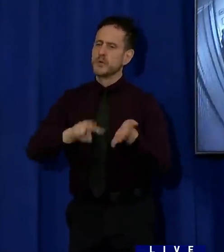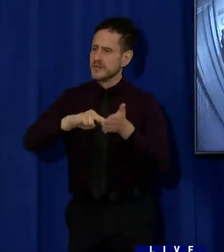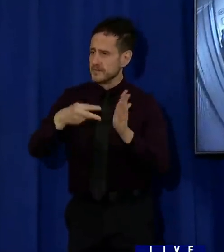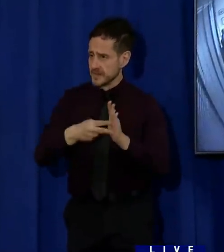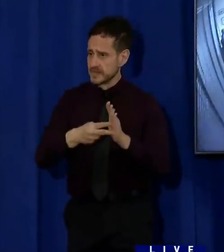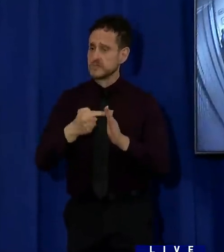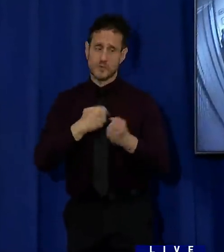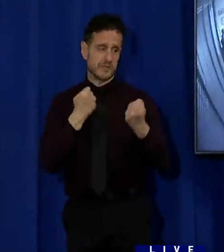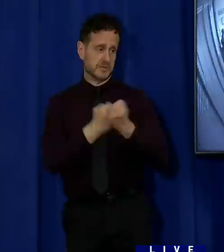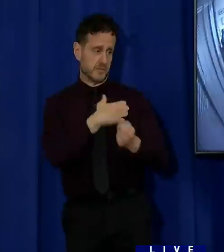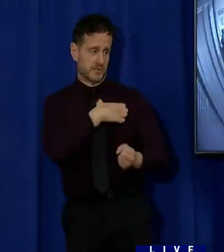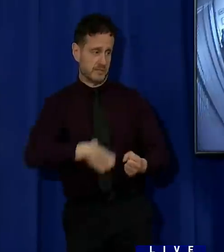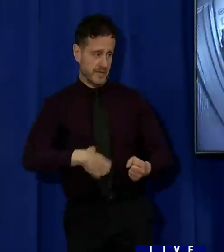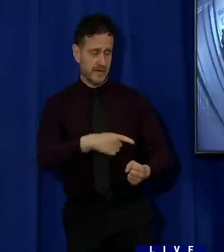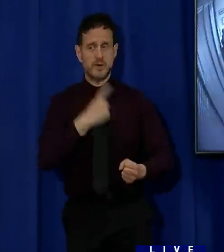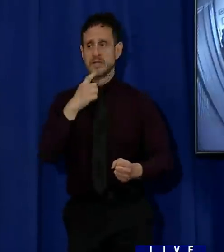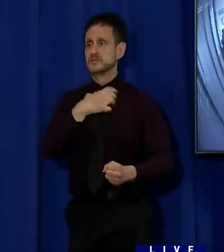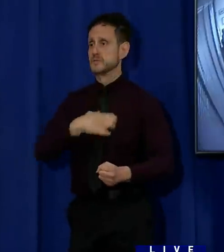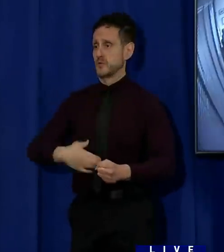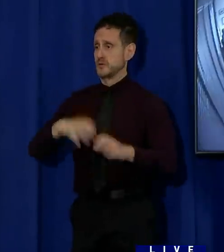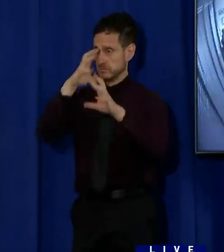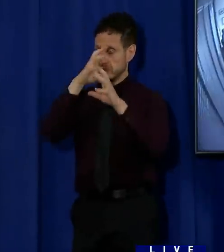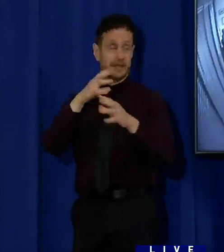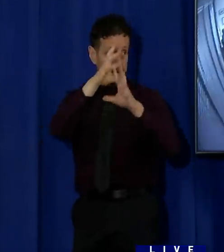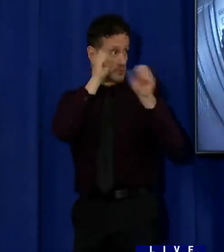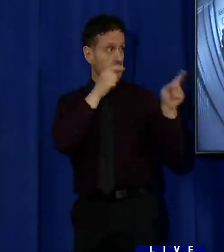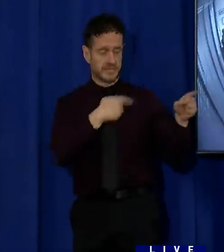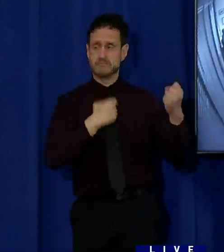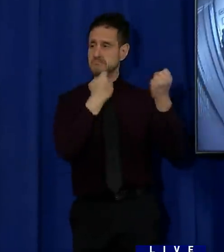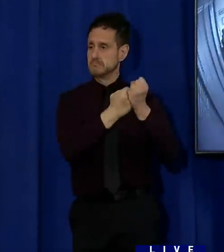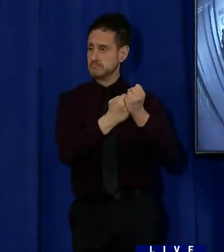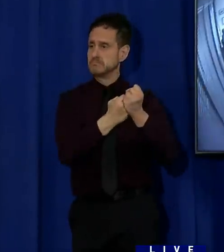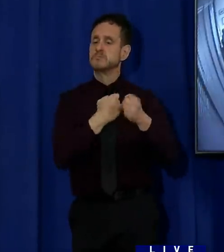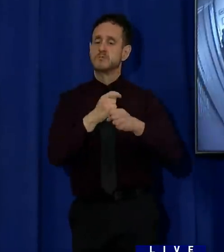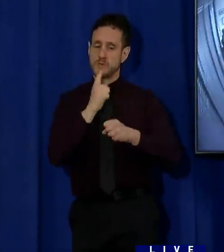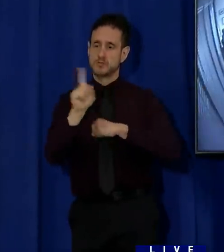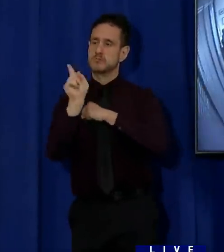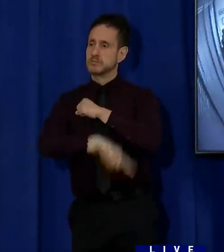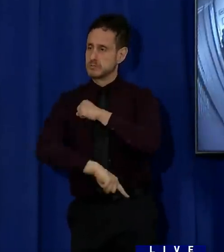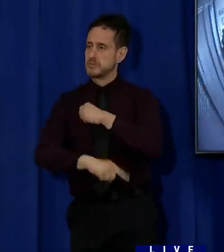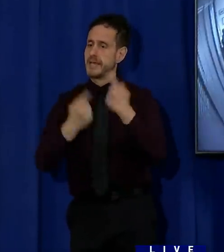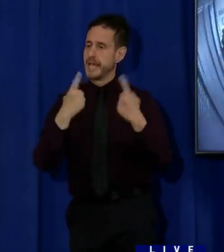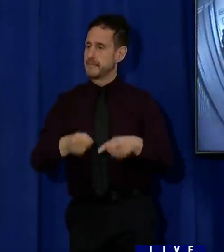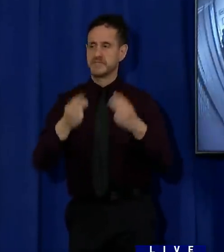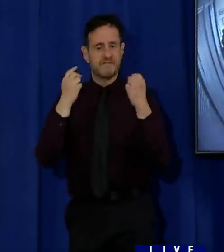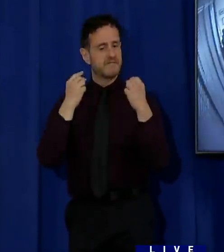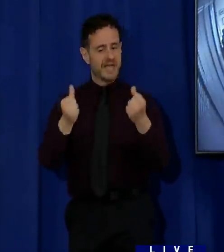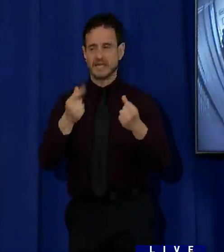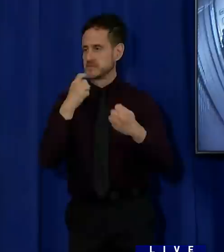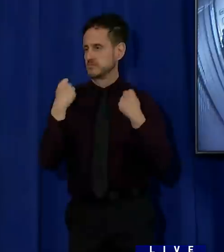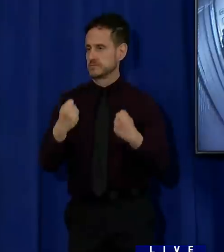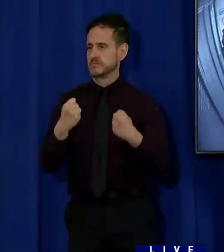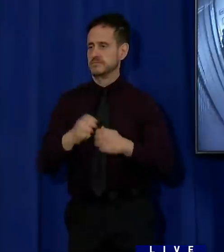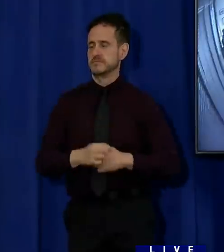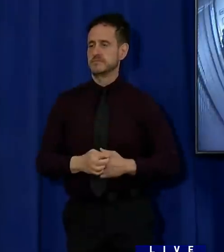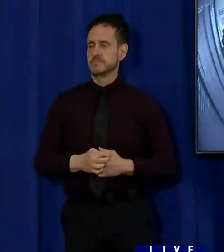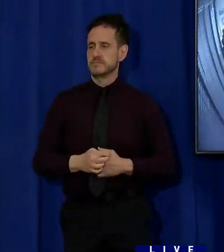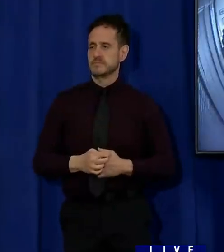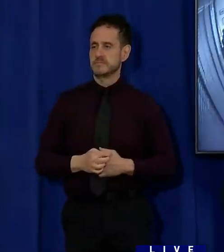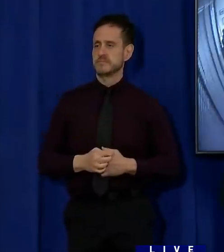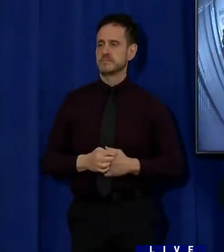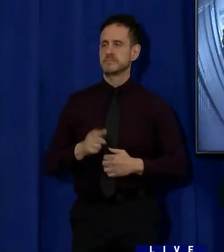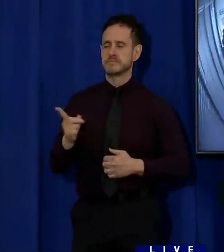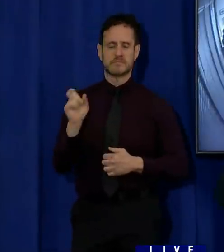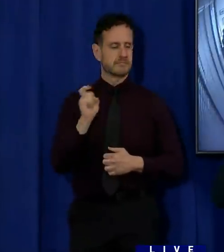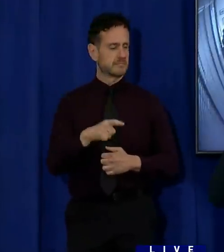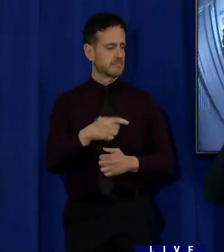staff in making sure that the discipline is swift in this matter. Thank you. Thank you. Mayor, was there any